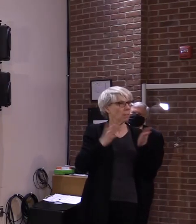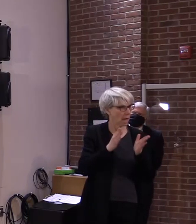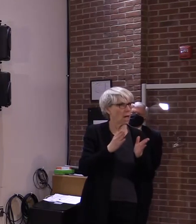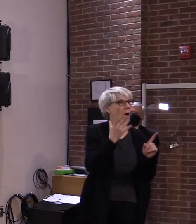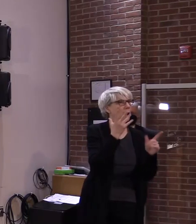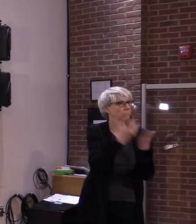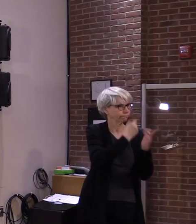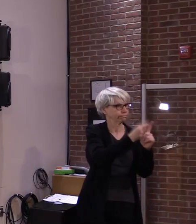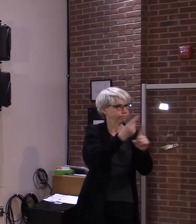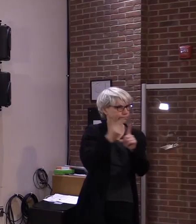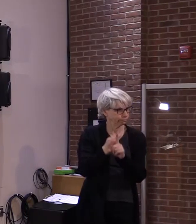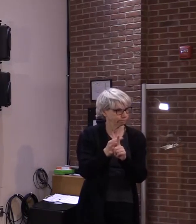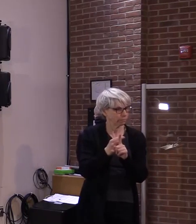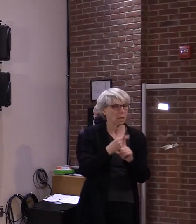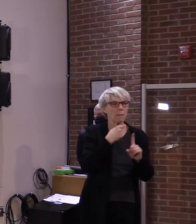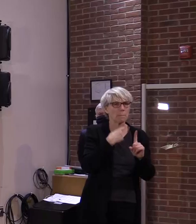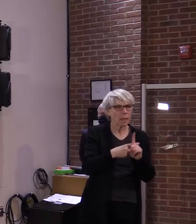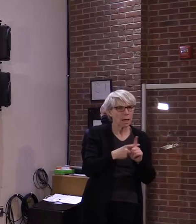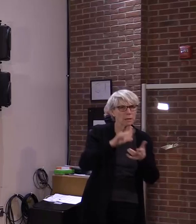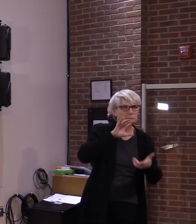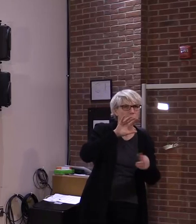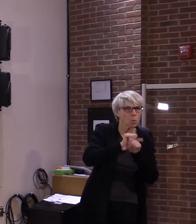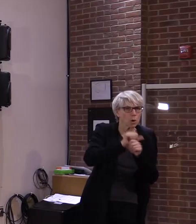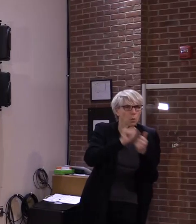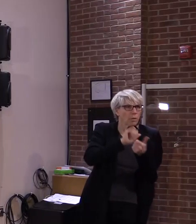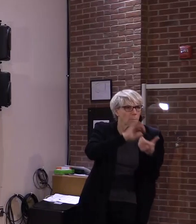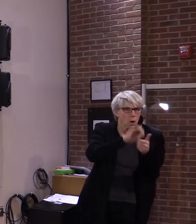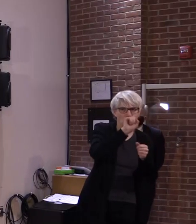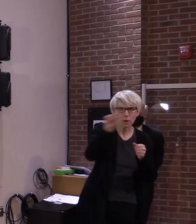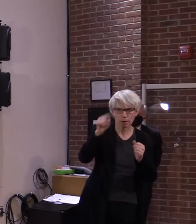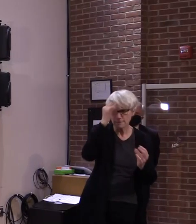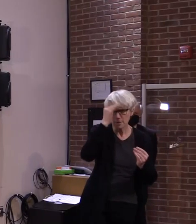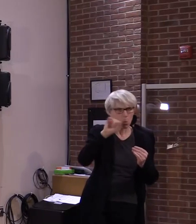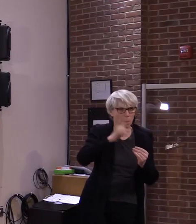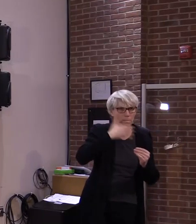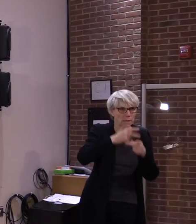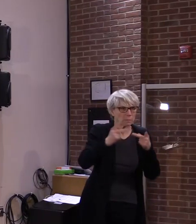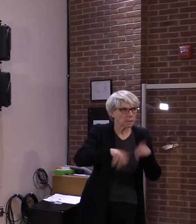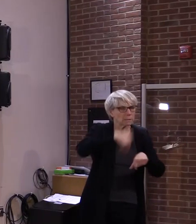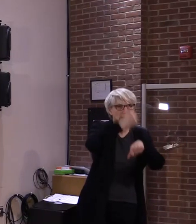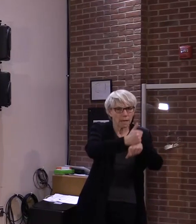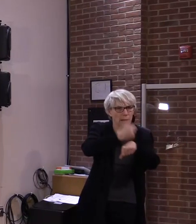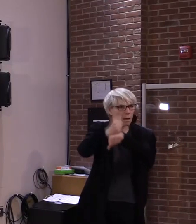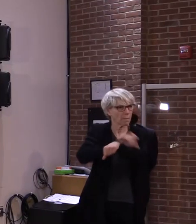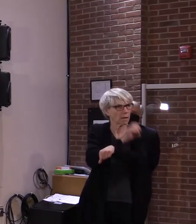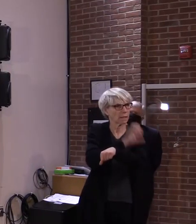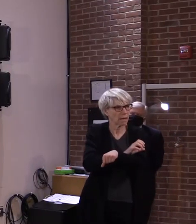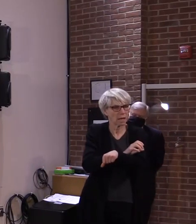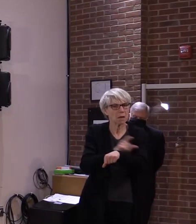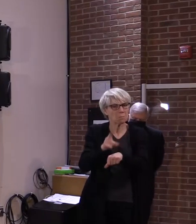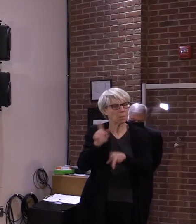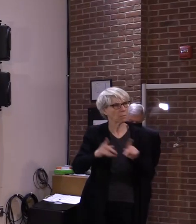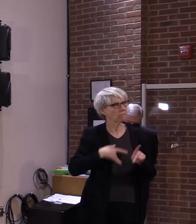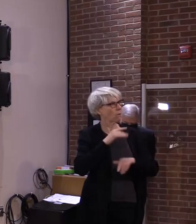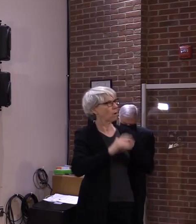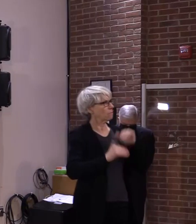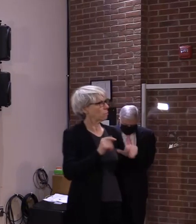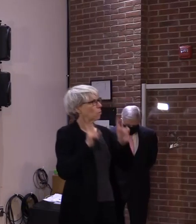up community-based clinics. Nonetheless, it is unacceptable that this disparity remains for